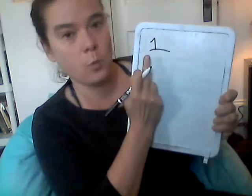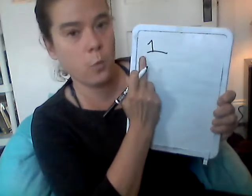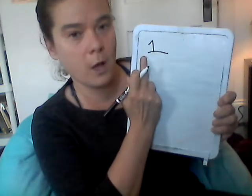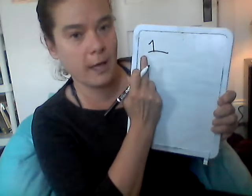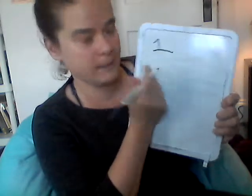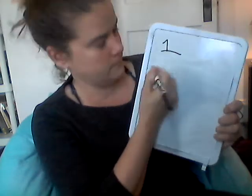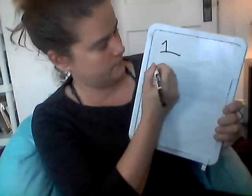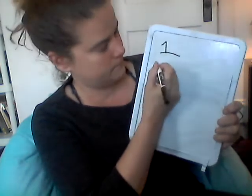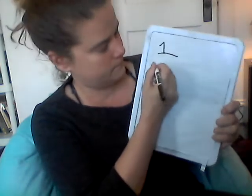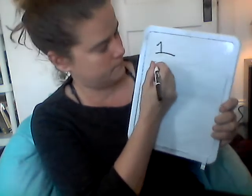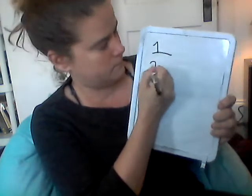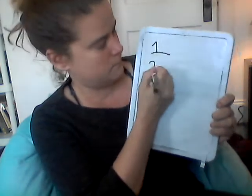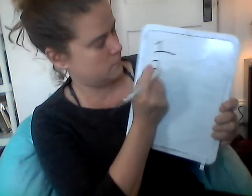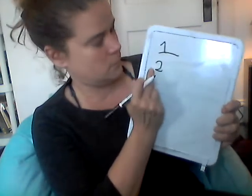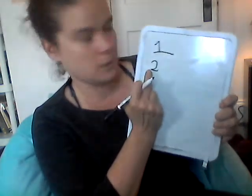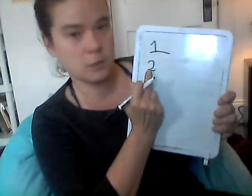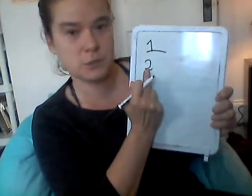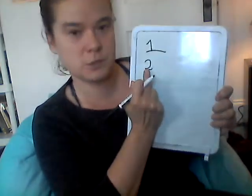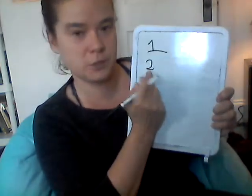One, two,